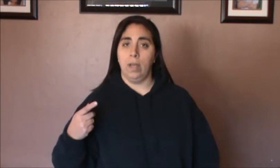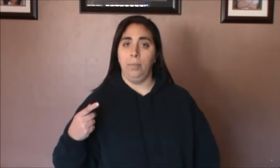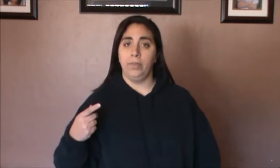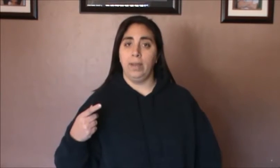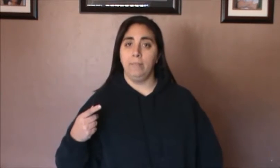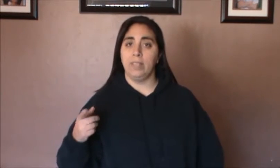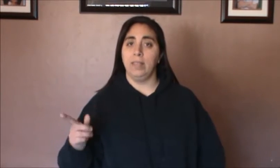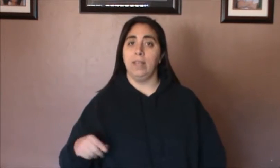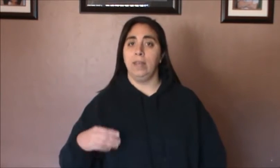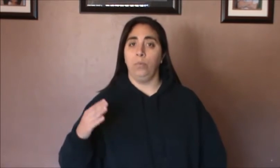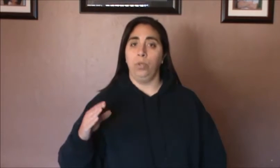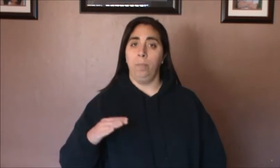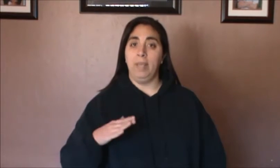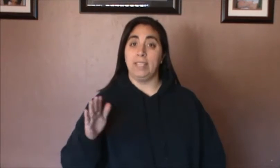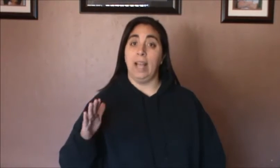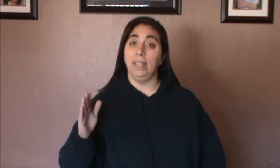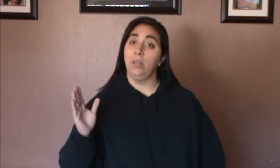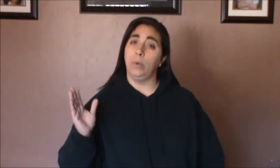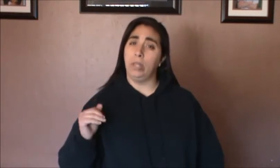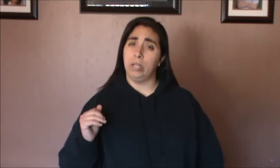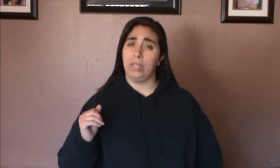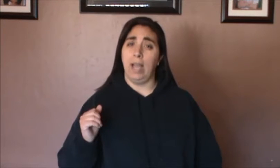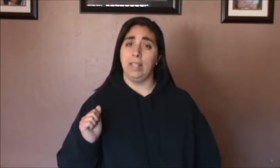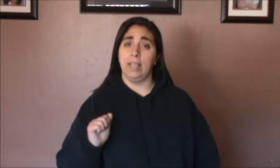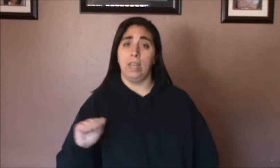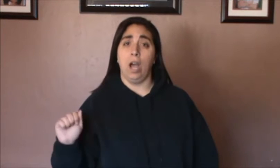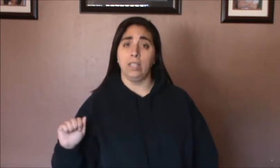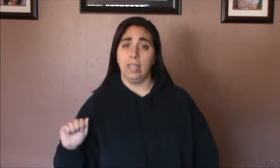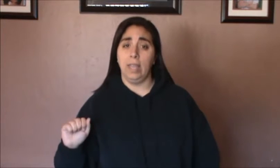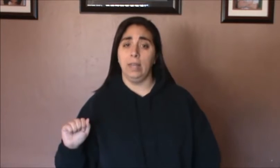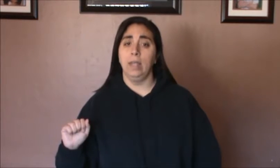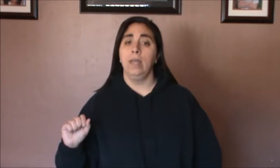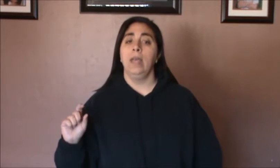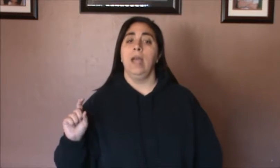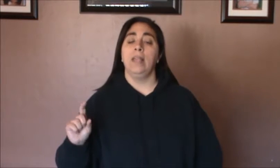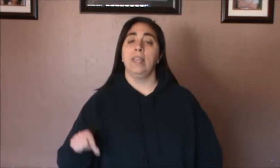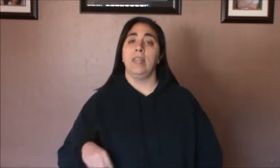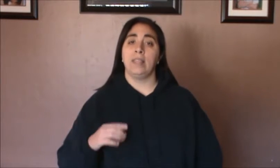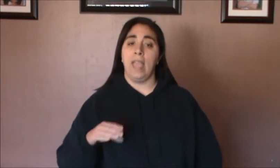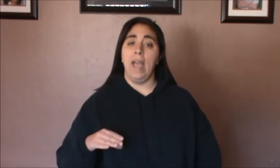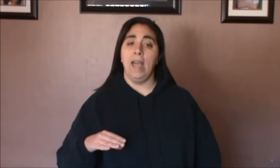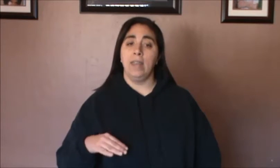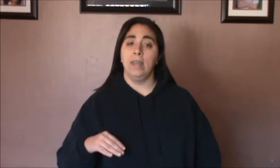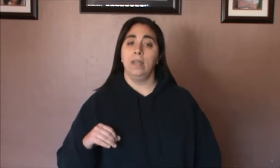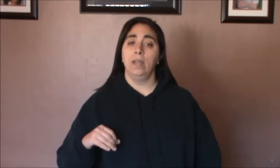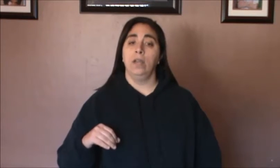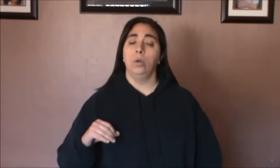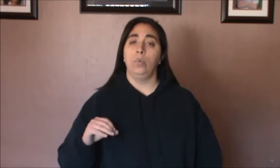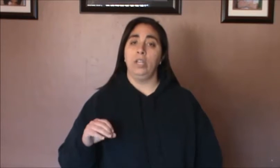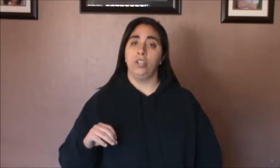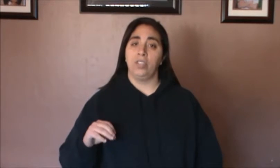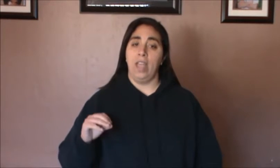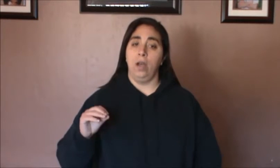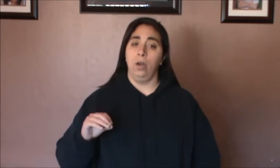couple times, and then it will be silent where there's signs and not singing. And then at the end, we just say,